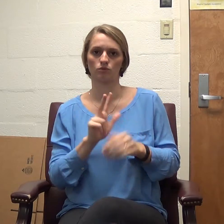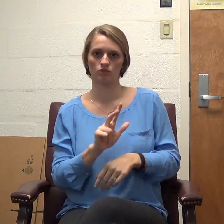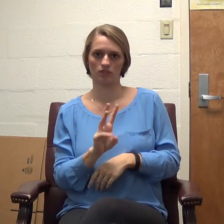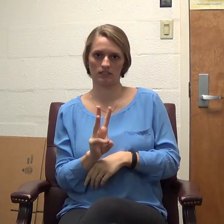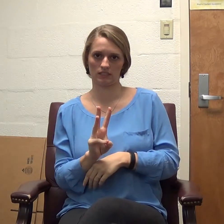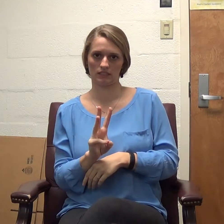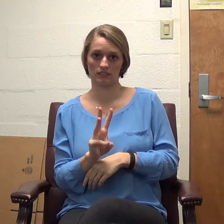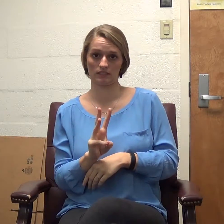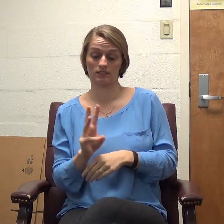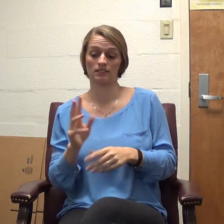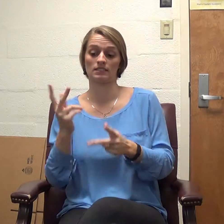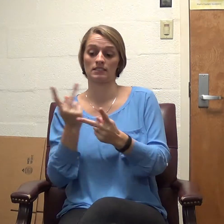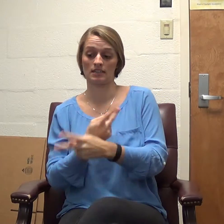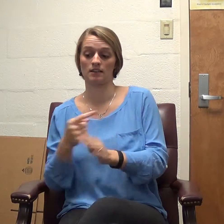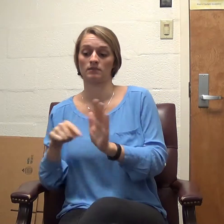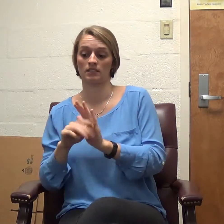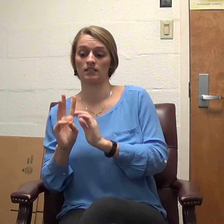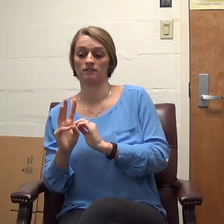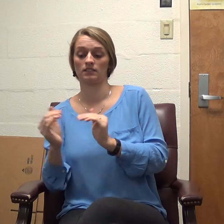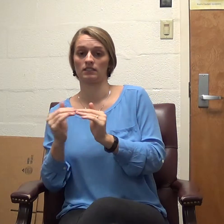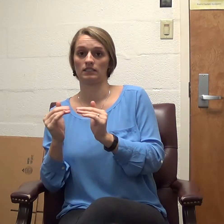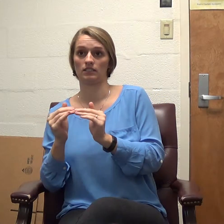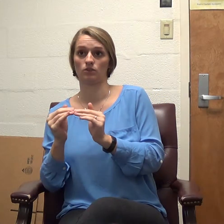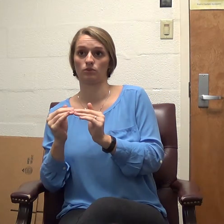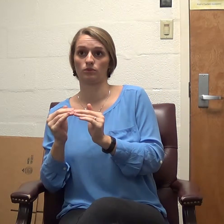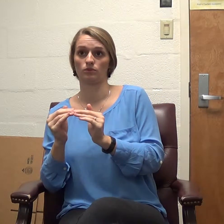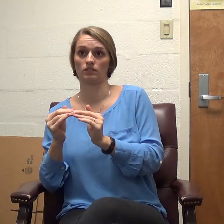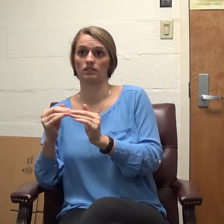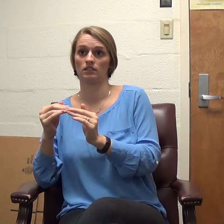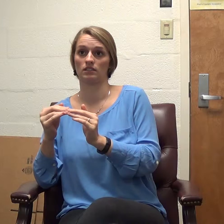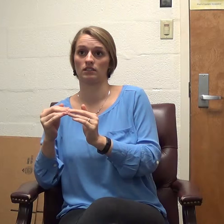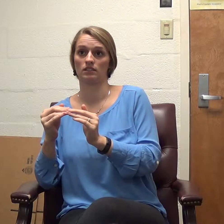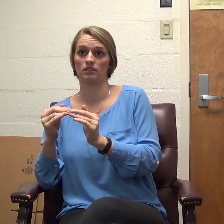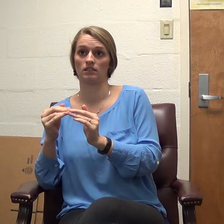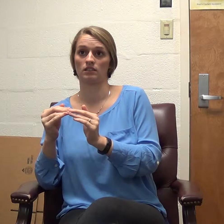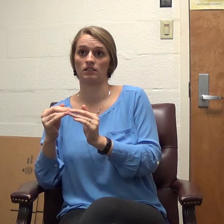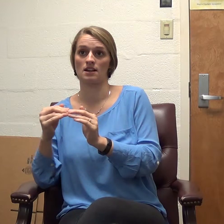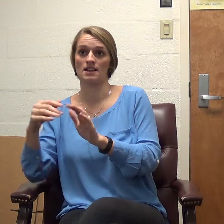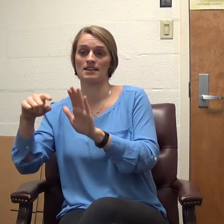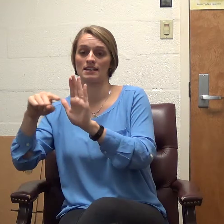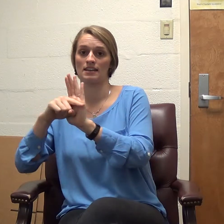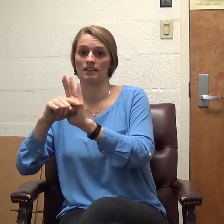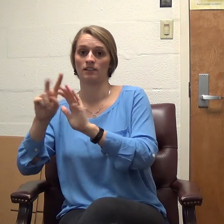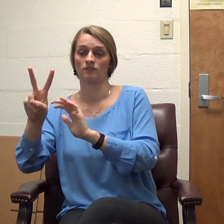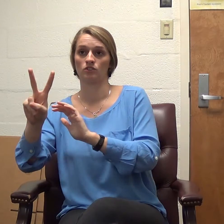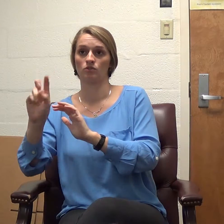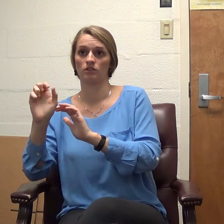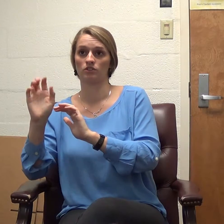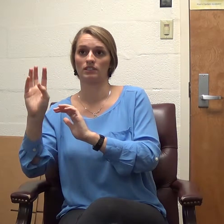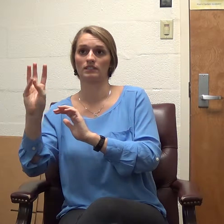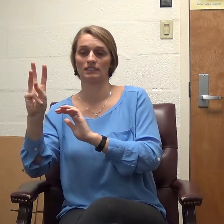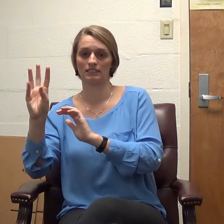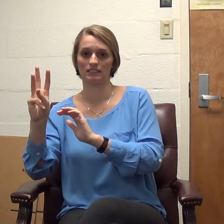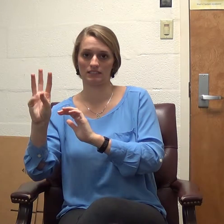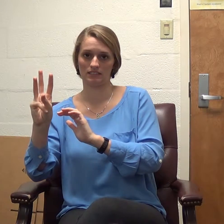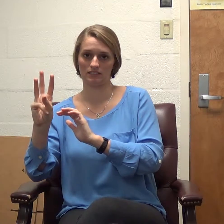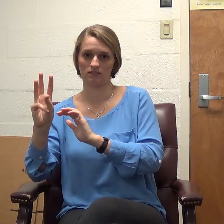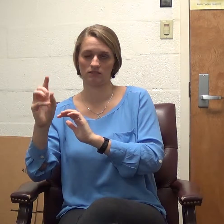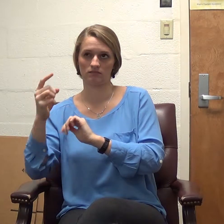180 and 36. That's minus 216 if my mental math is correct. You could have